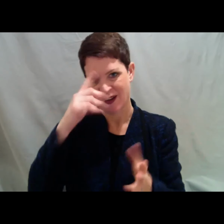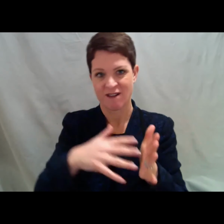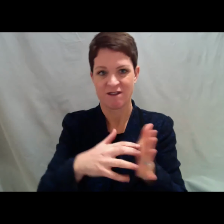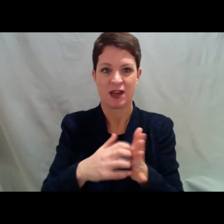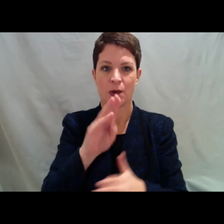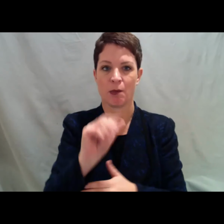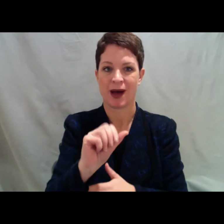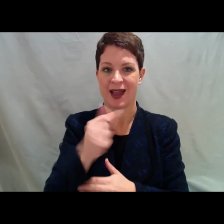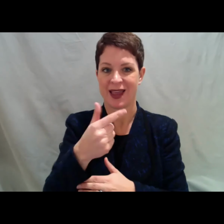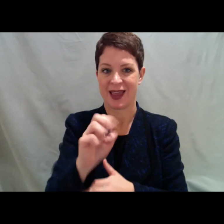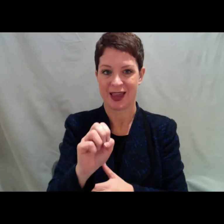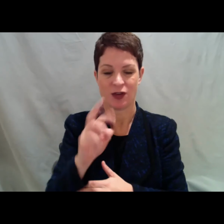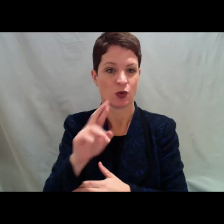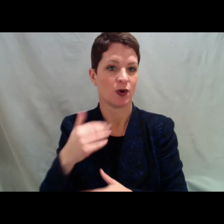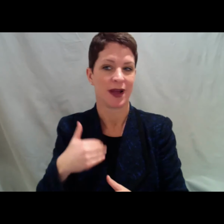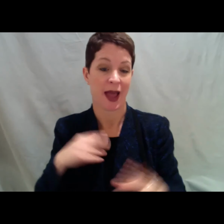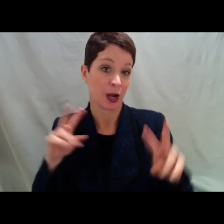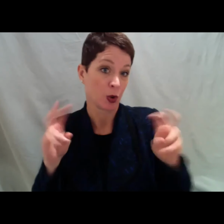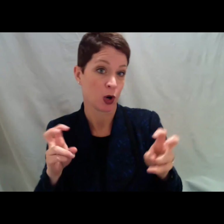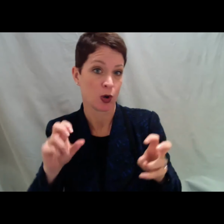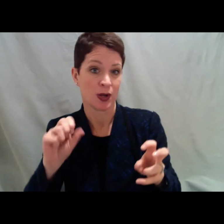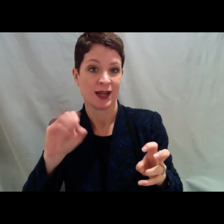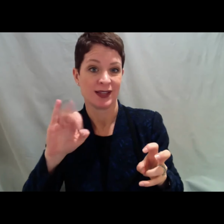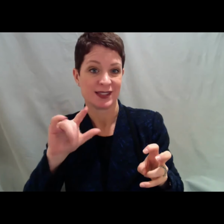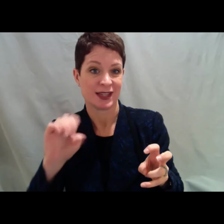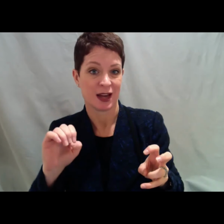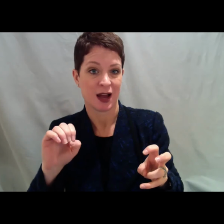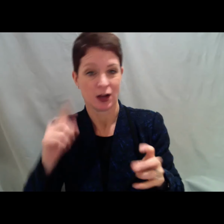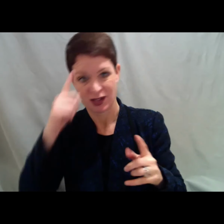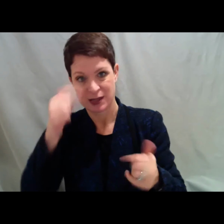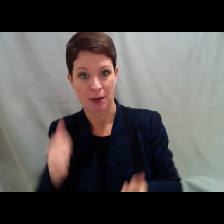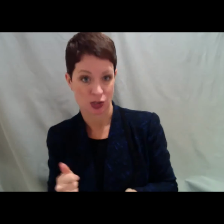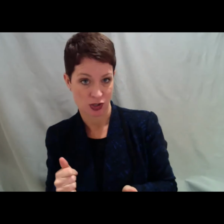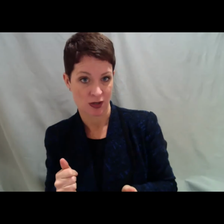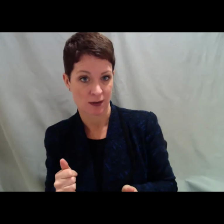age or had, quote, senile dementia.